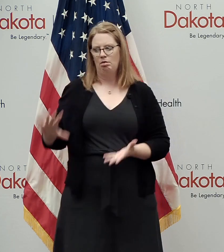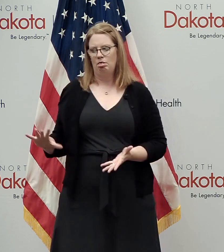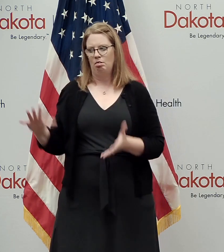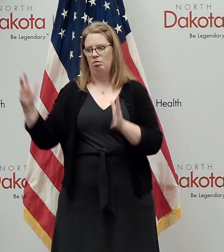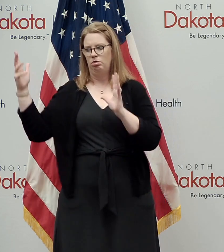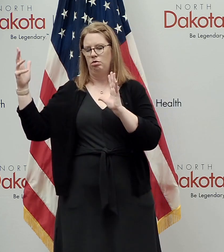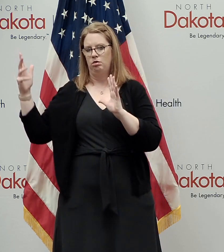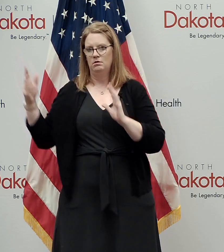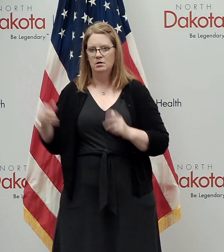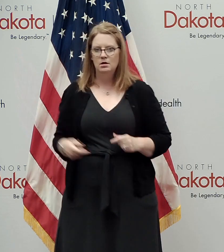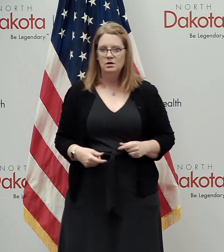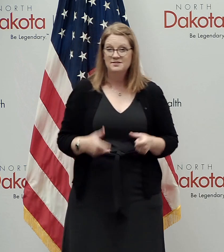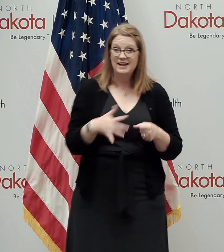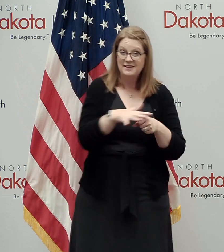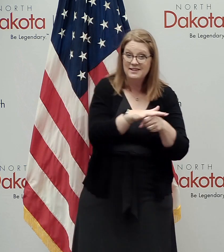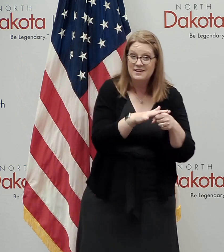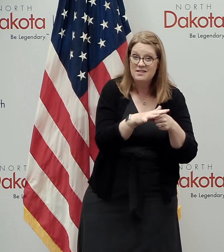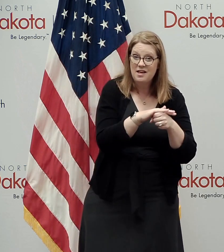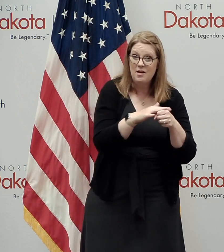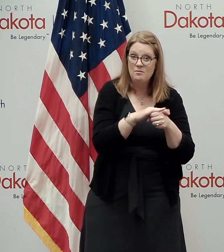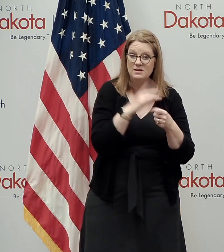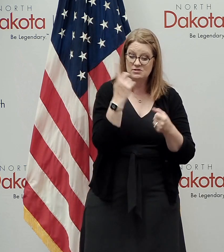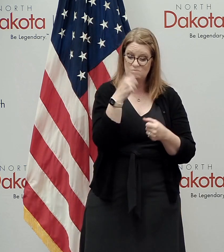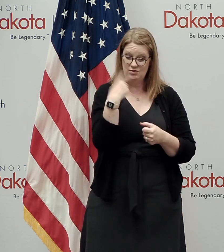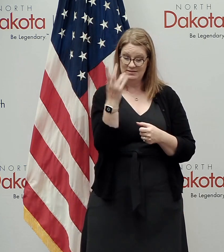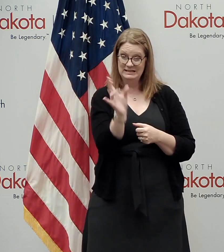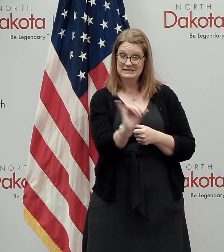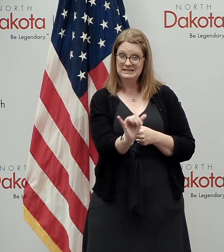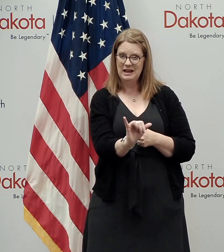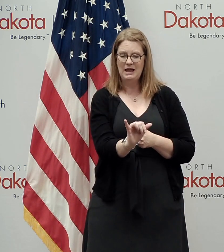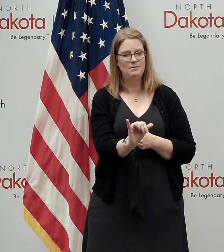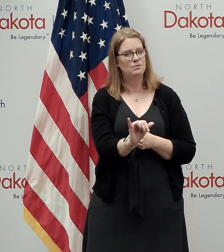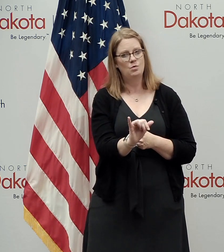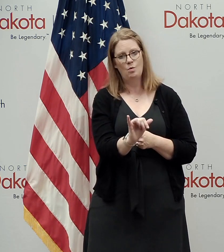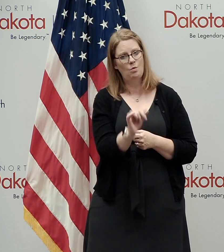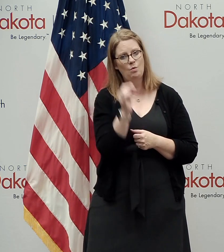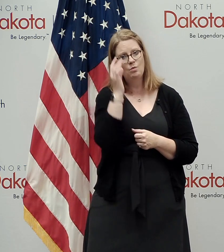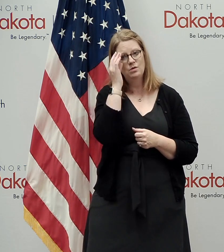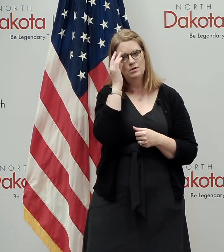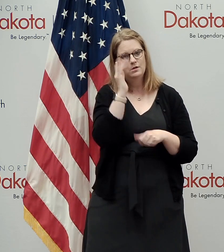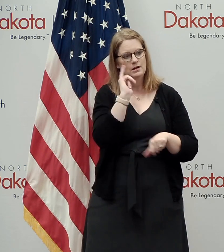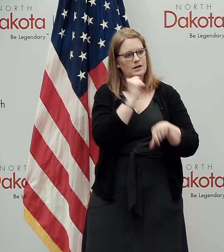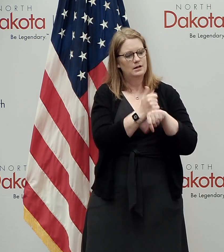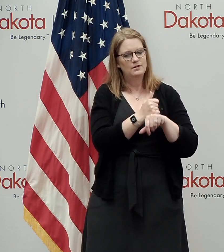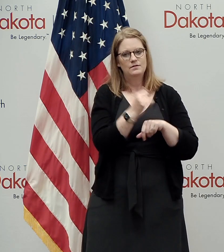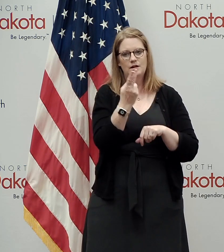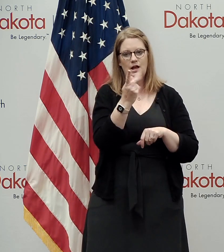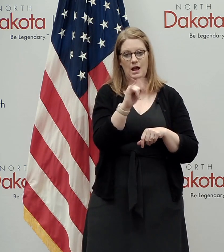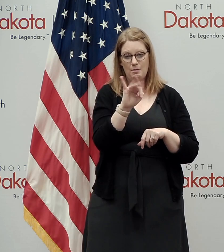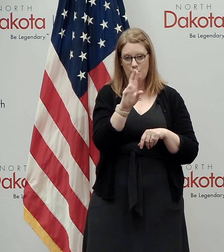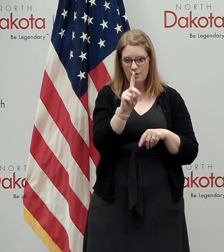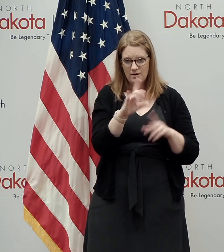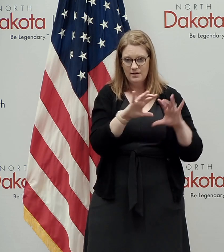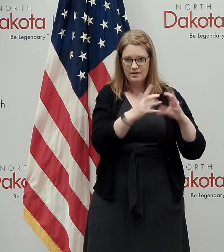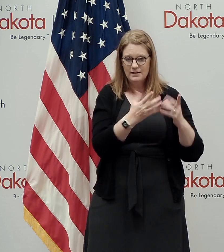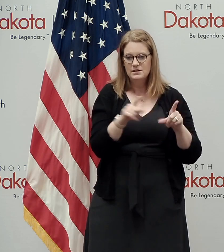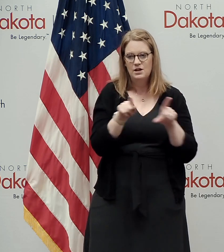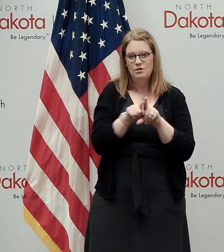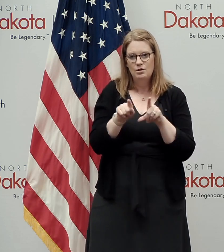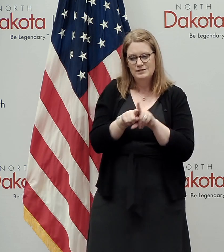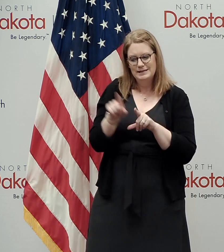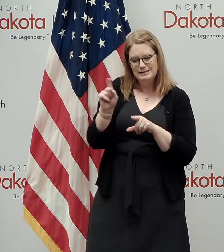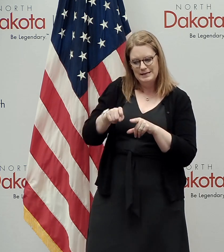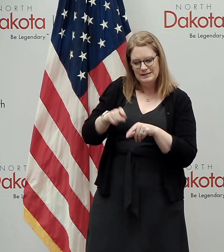I know our campuses won't look exactly like they've had in the past, with implementations of hybrid classes, as well as the